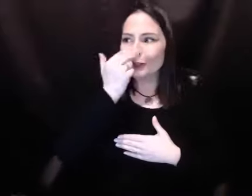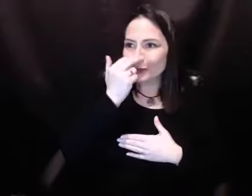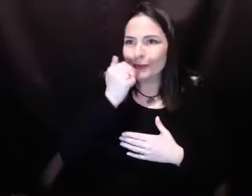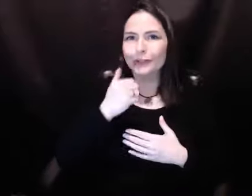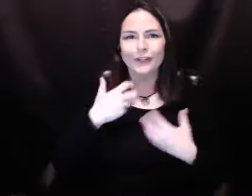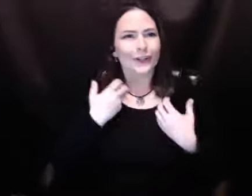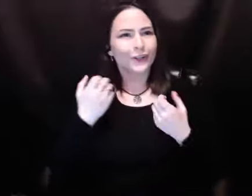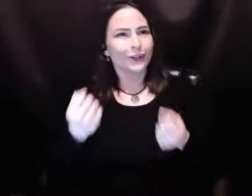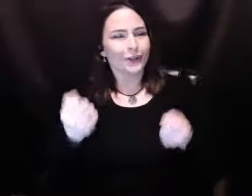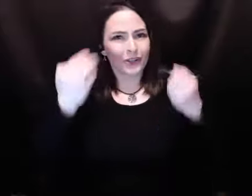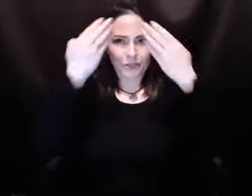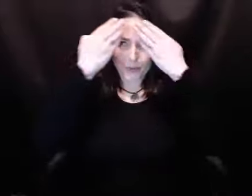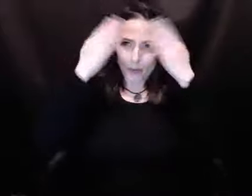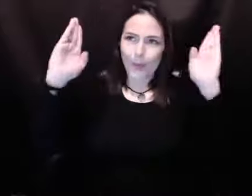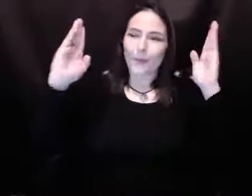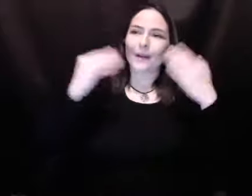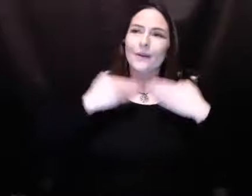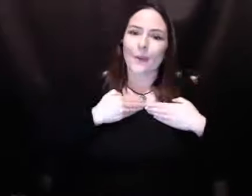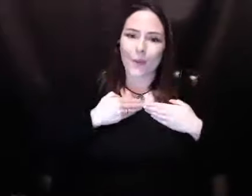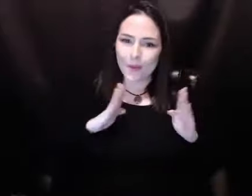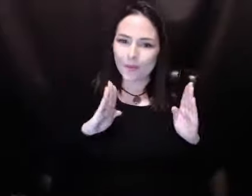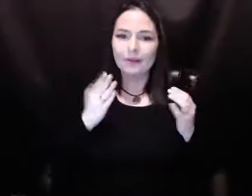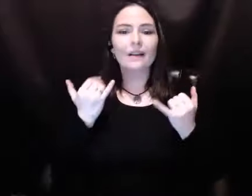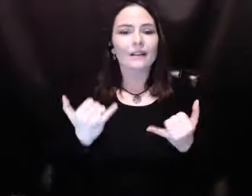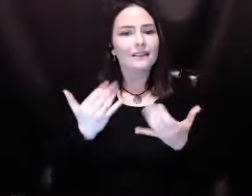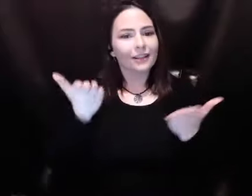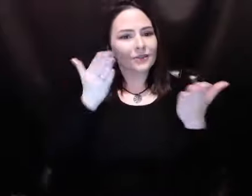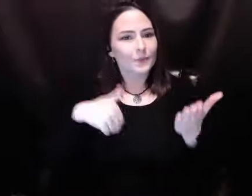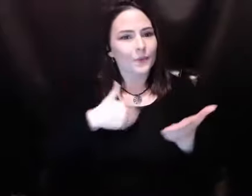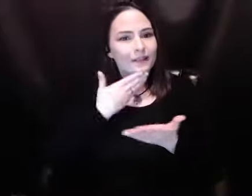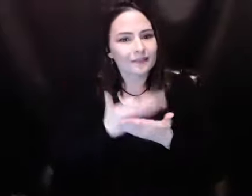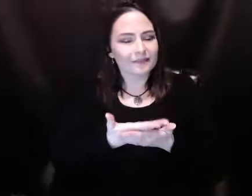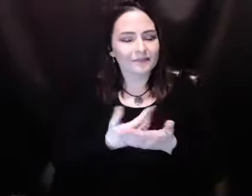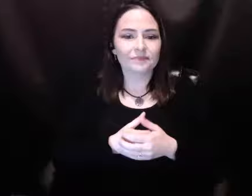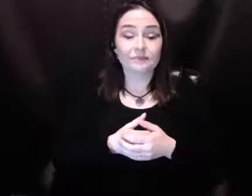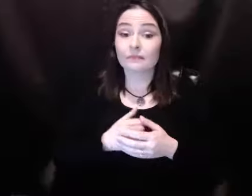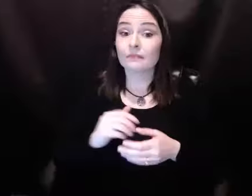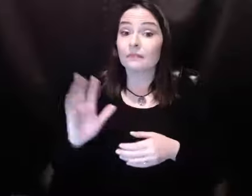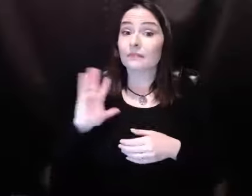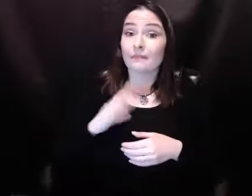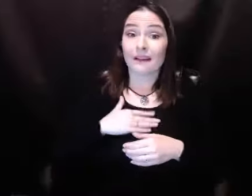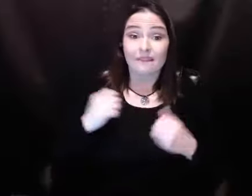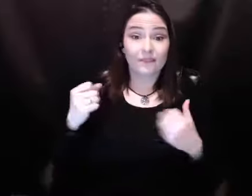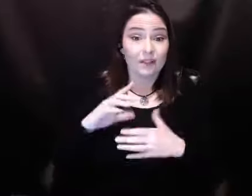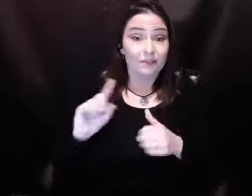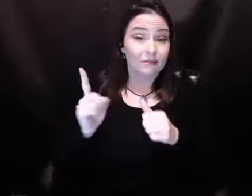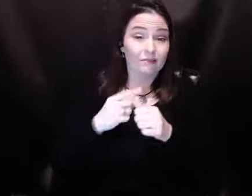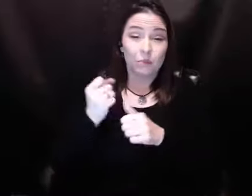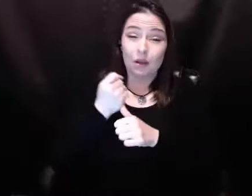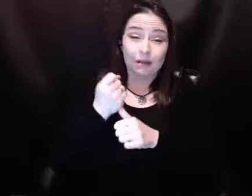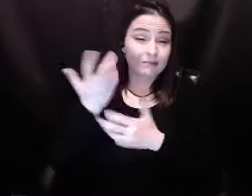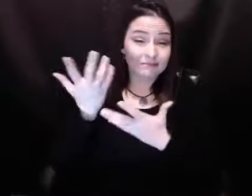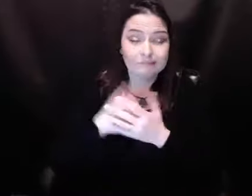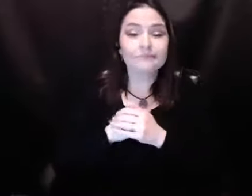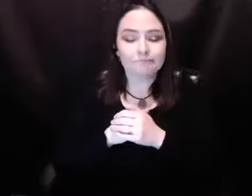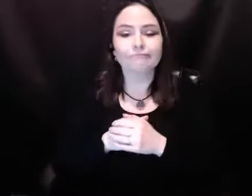radical changes through a lot of awareness, acceptance, and action. I also realized that my assets have also